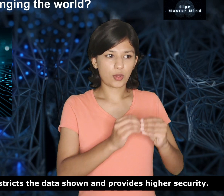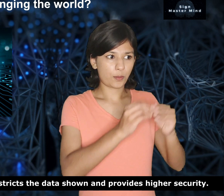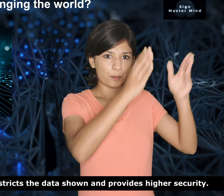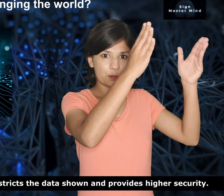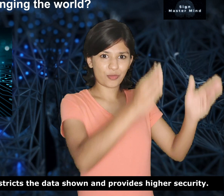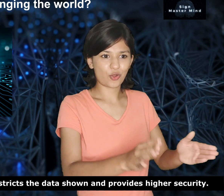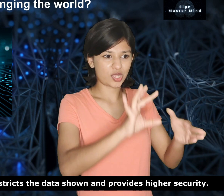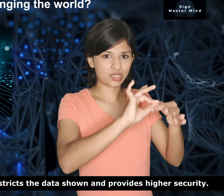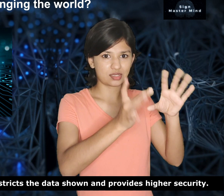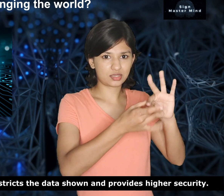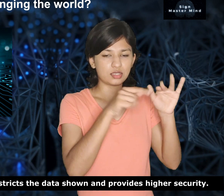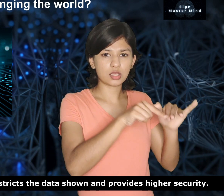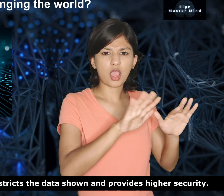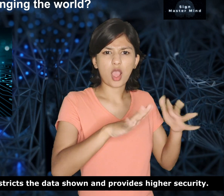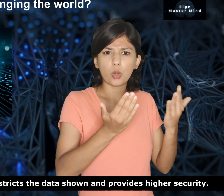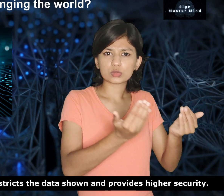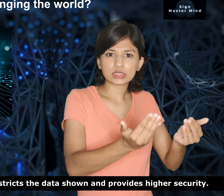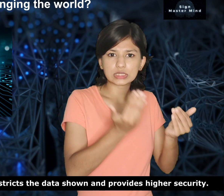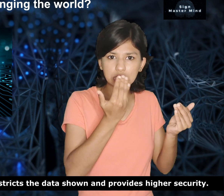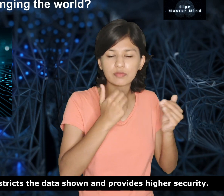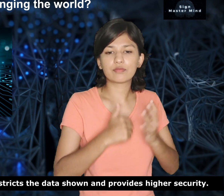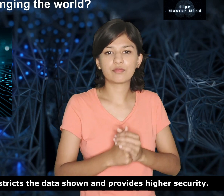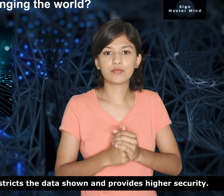Blockchain restricts the data shown and provides higher security.